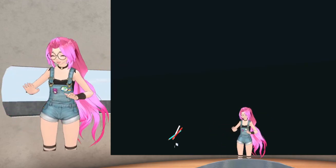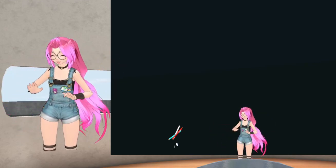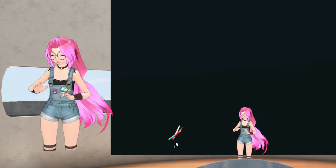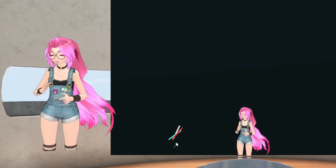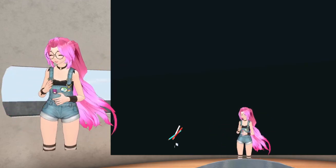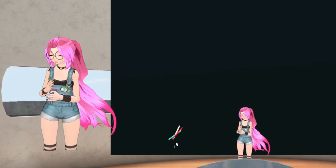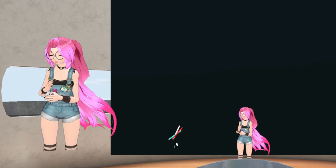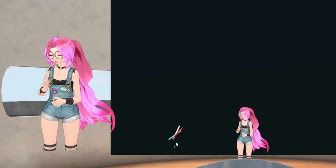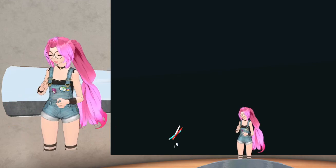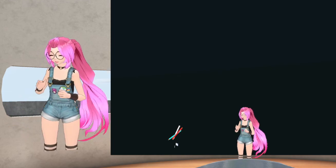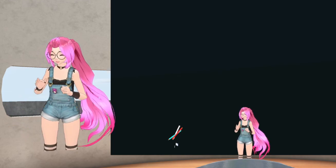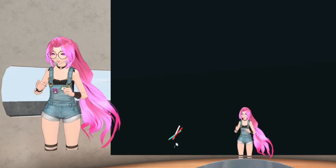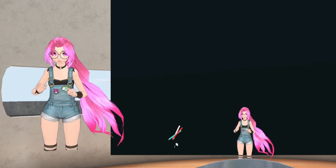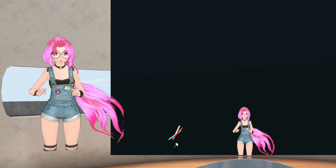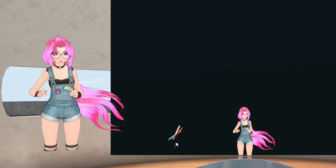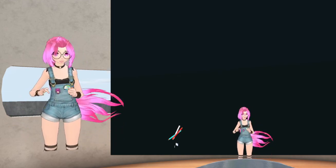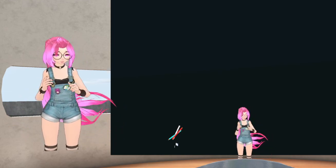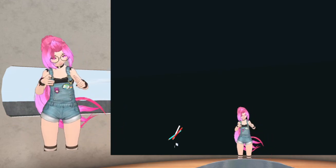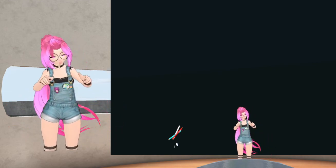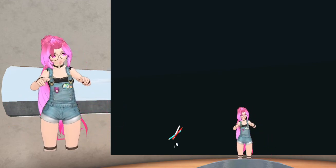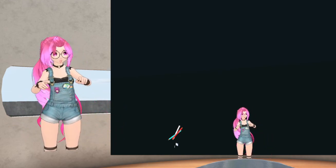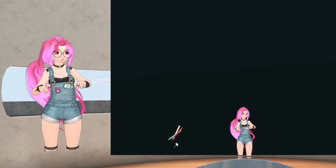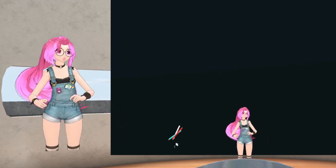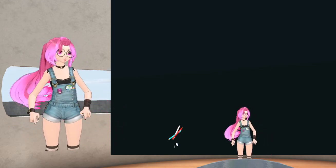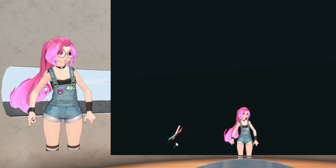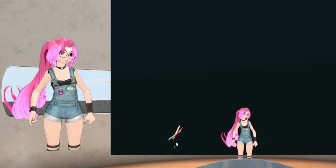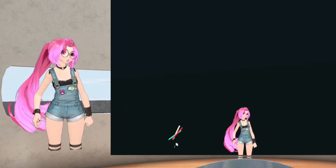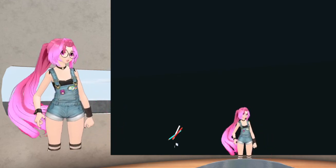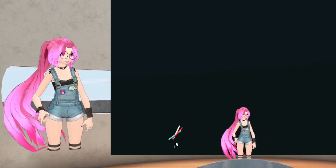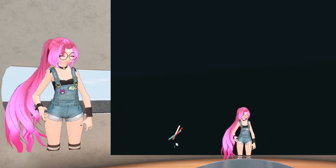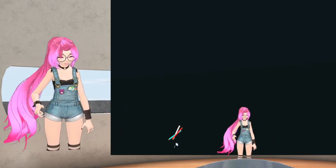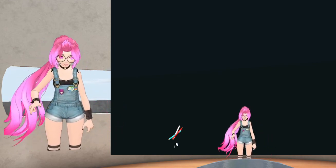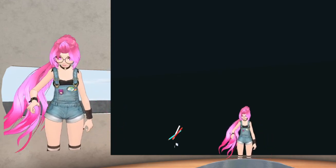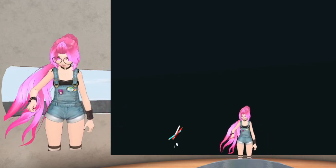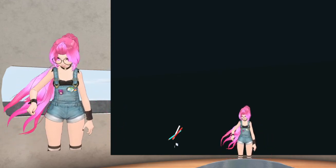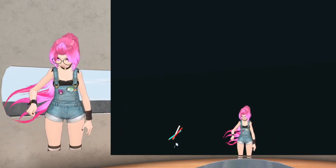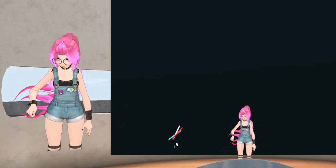great seeing you guys. You all learned really, really well. So let's go take a picture together. I'm really excited.